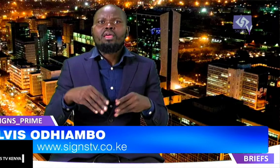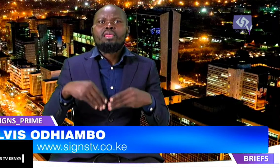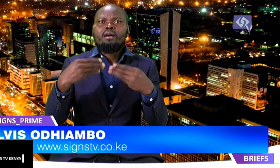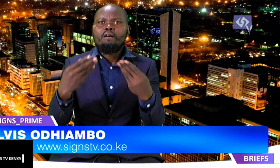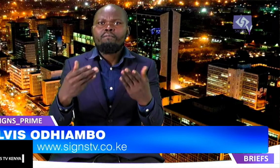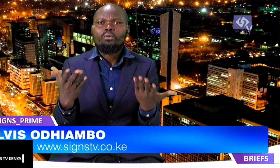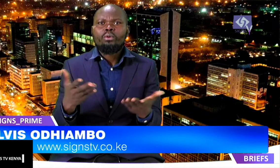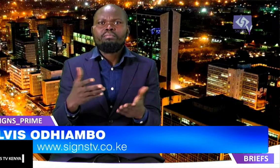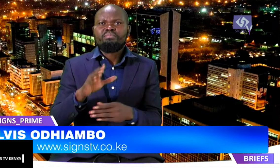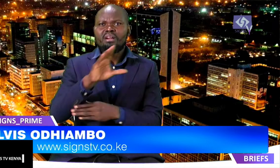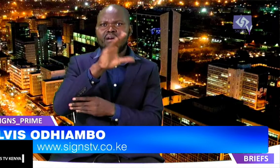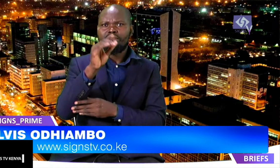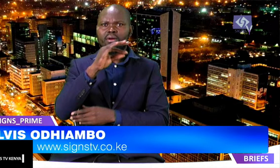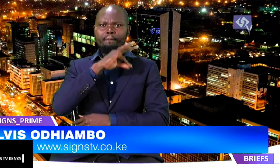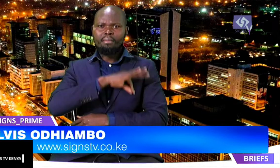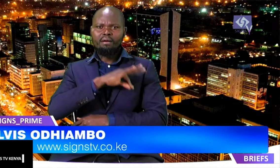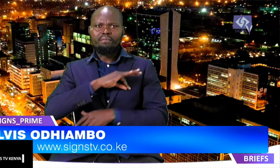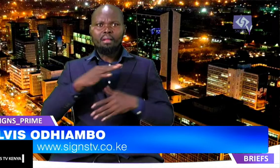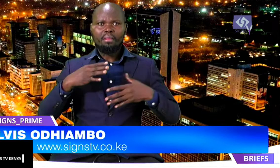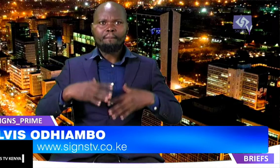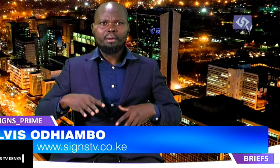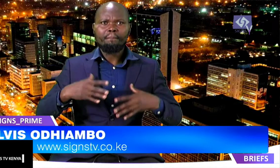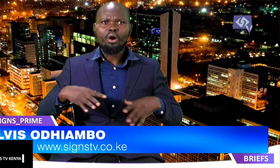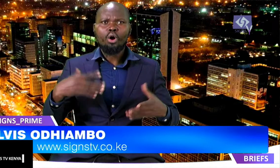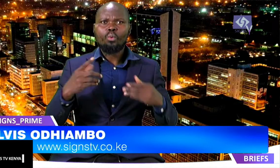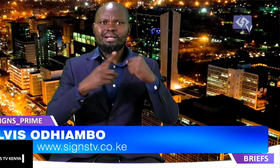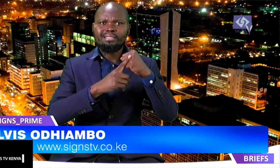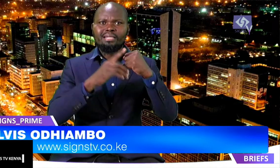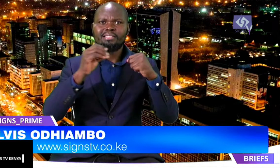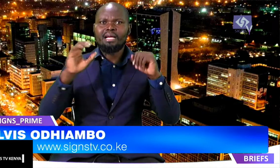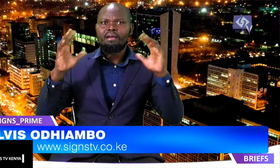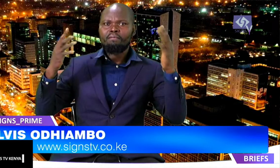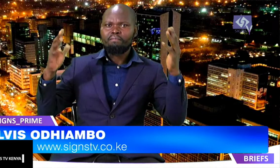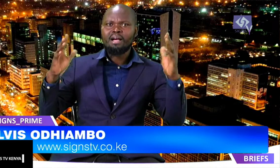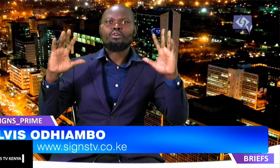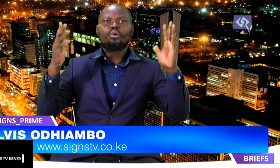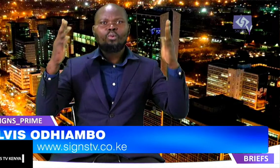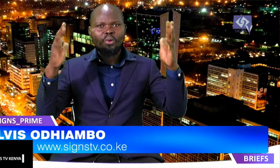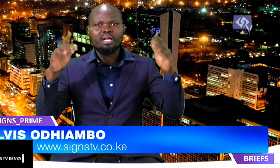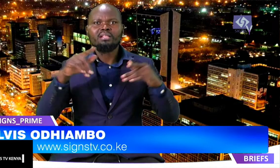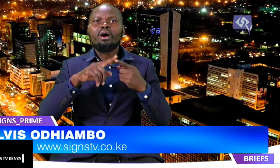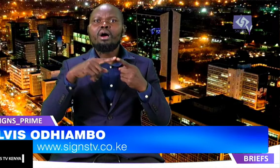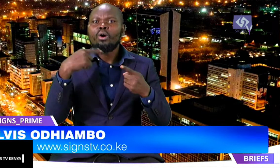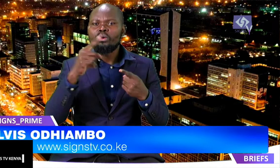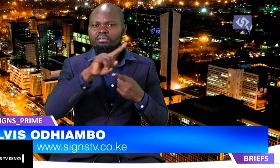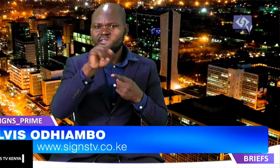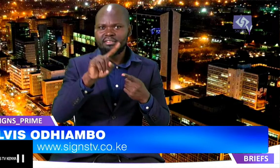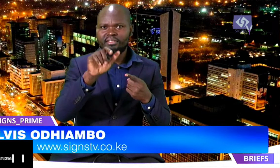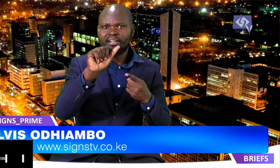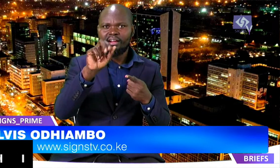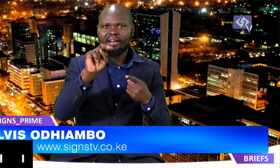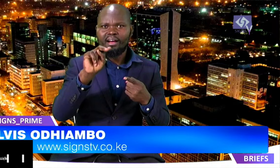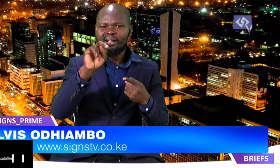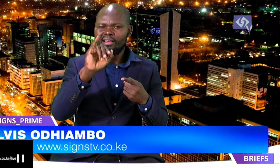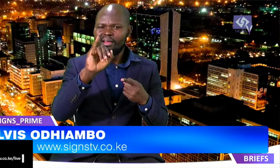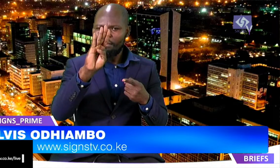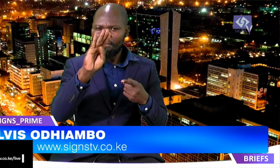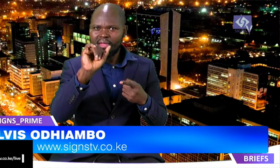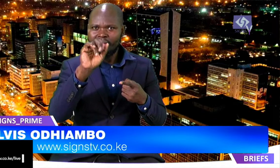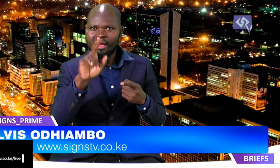people. He delivered these remarks at Aman Complex Stadium in Zanzibar during the 60th anniversary celebrations